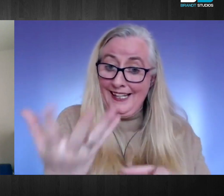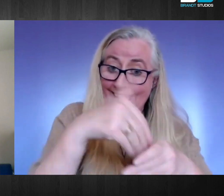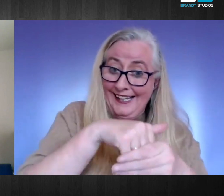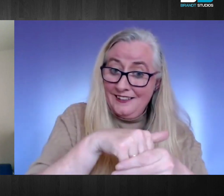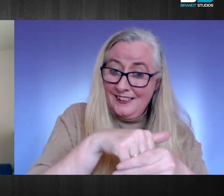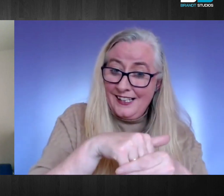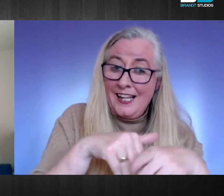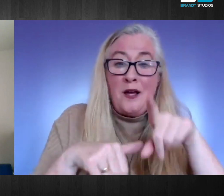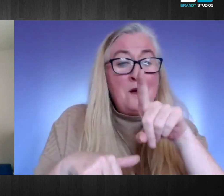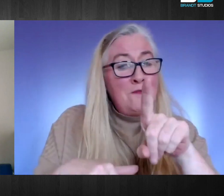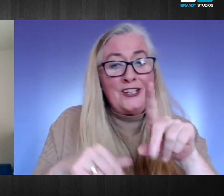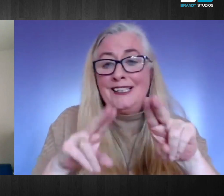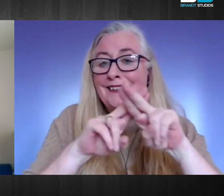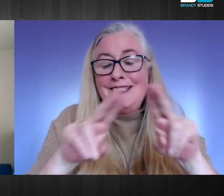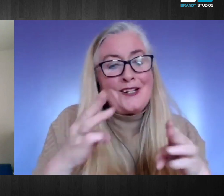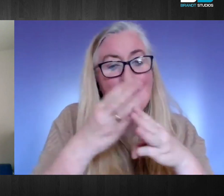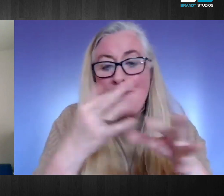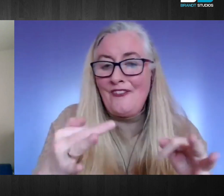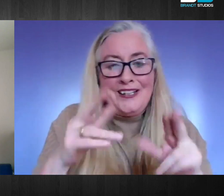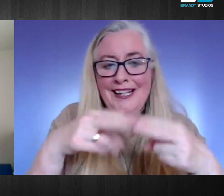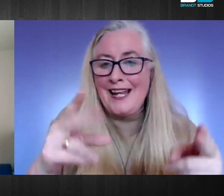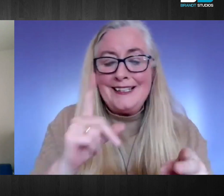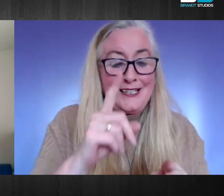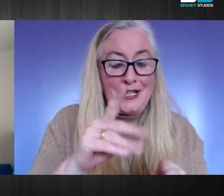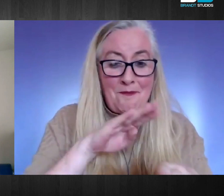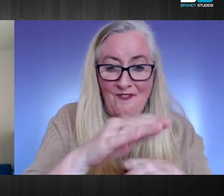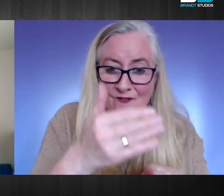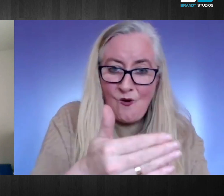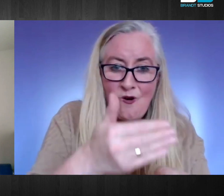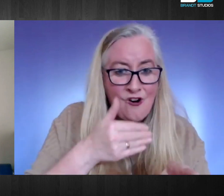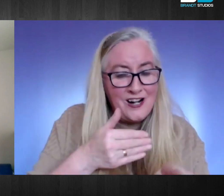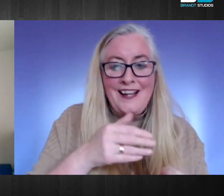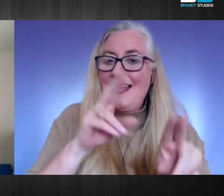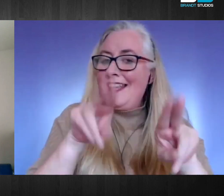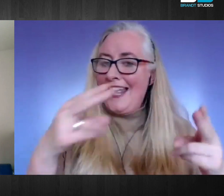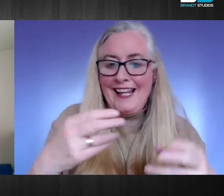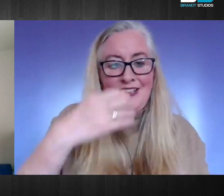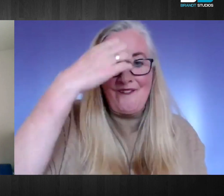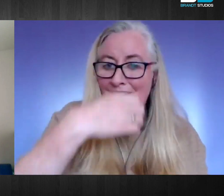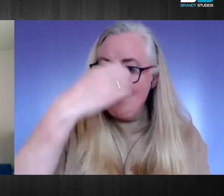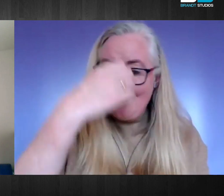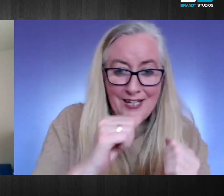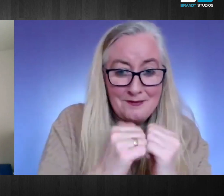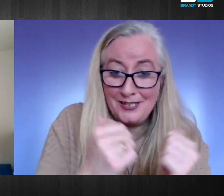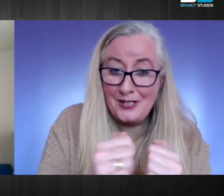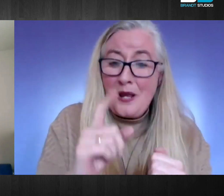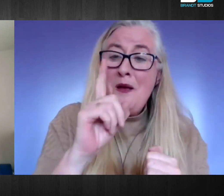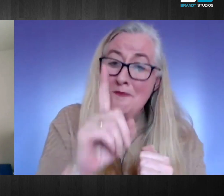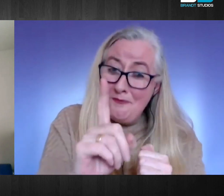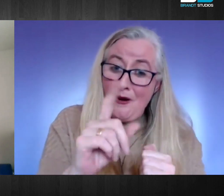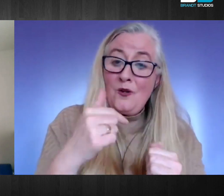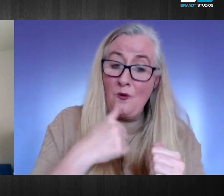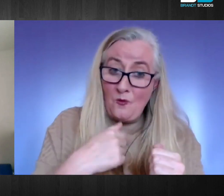can't meet people beforehand and that you can't have a face-to-face meeting, but we will make do,